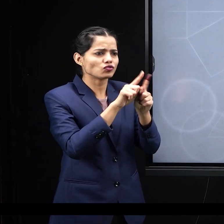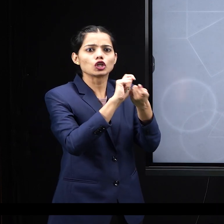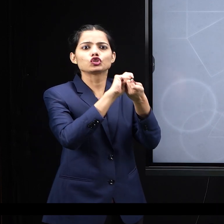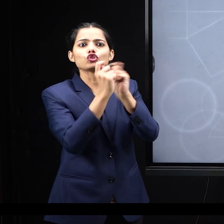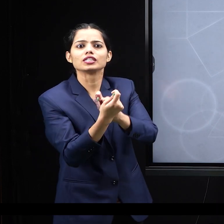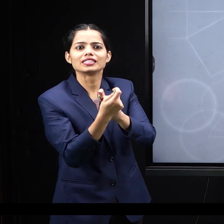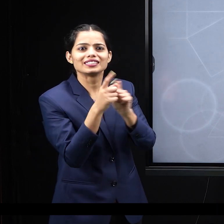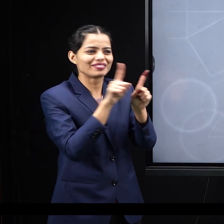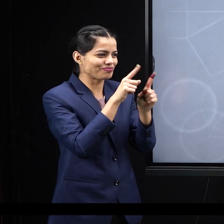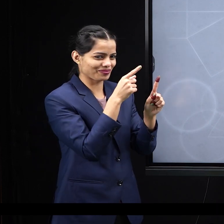converts,